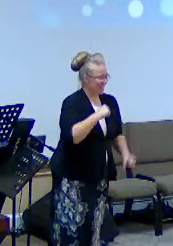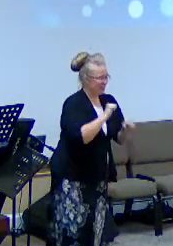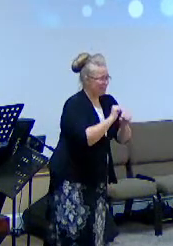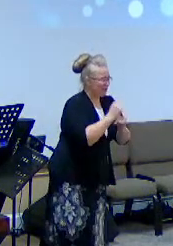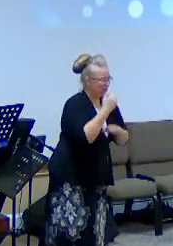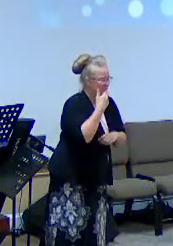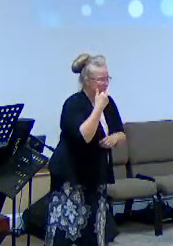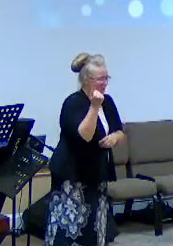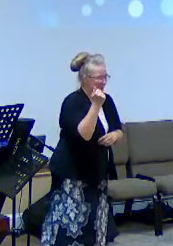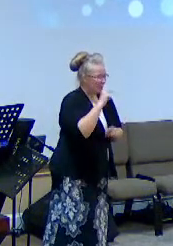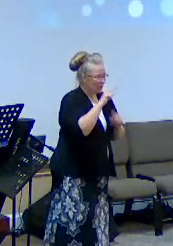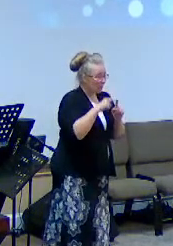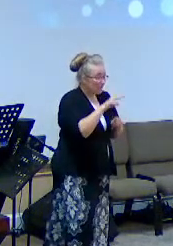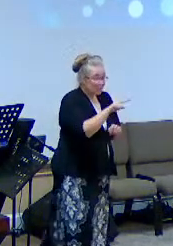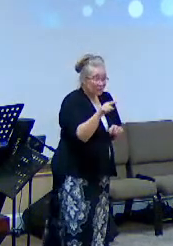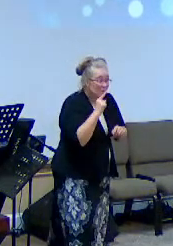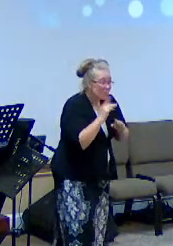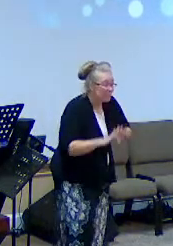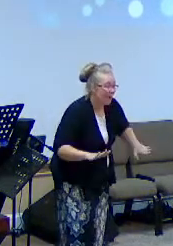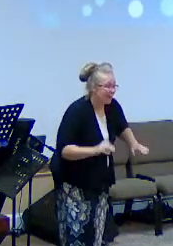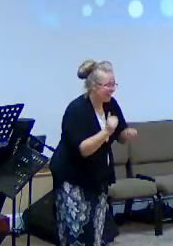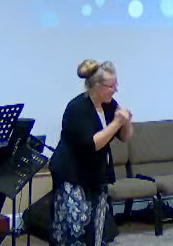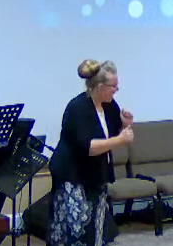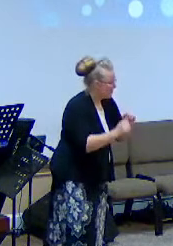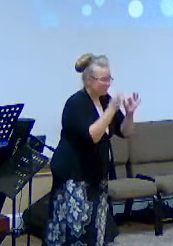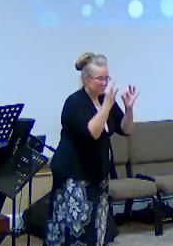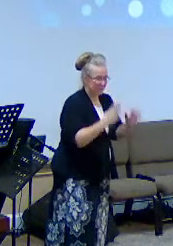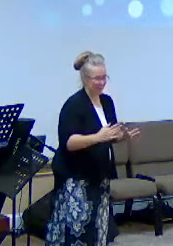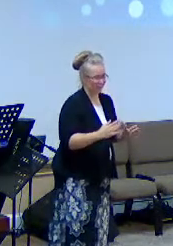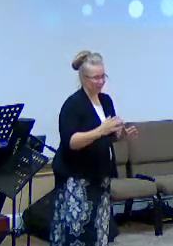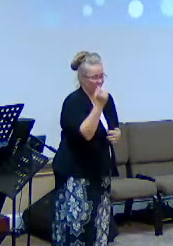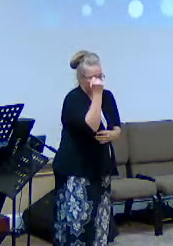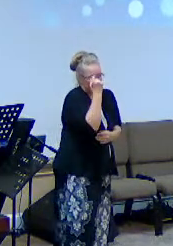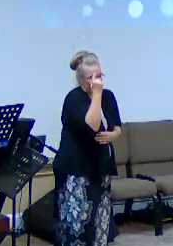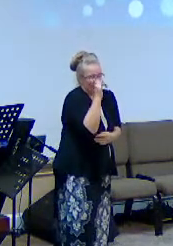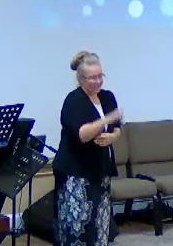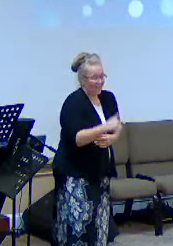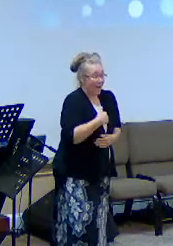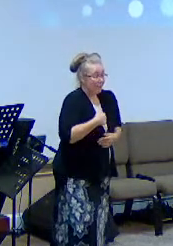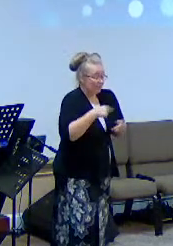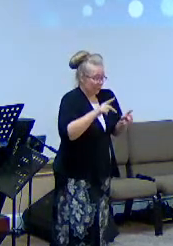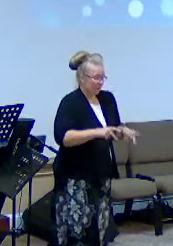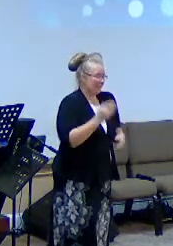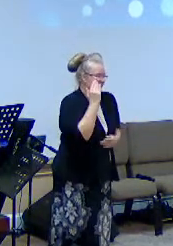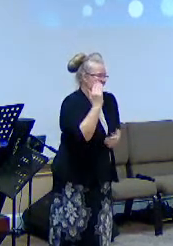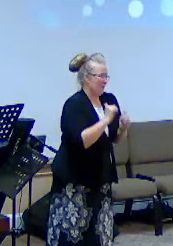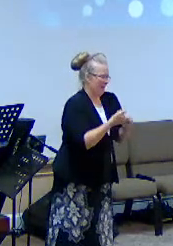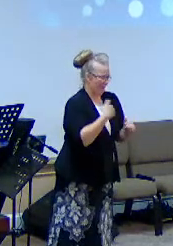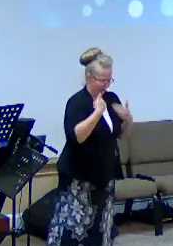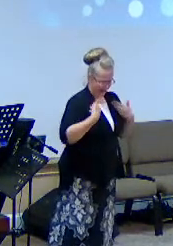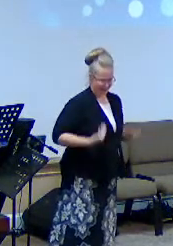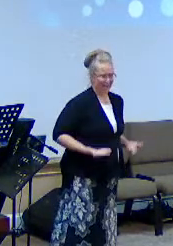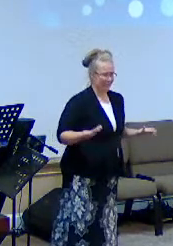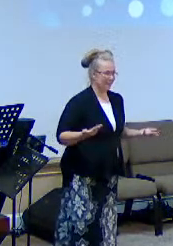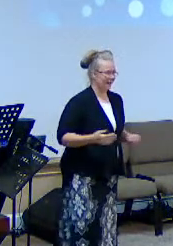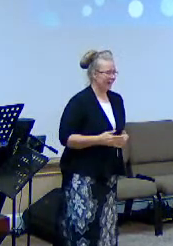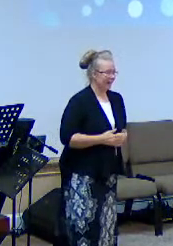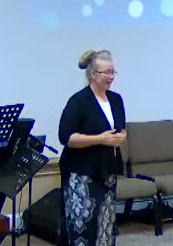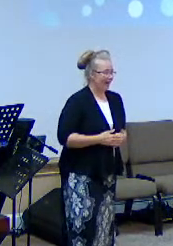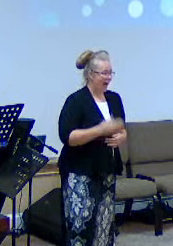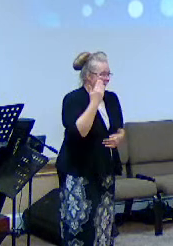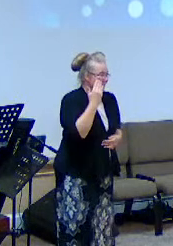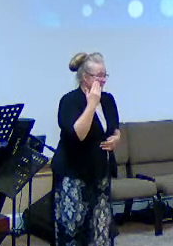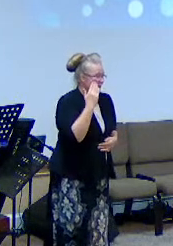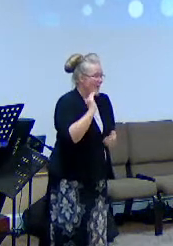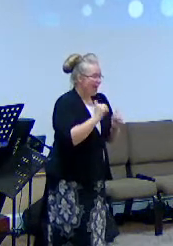And as every pastor has realized at every church, I'm a person, I know how I am. Therefore, I know